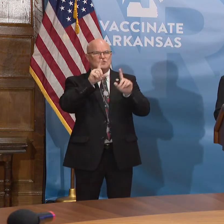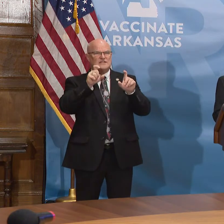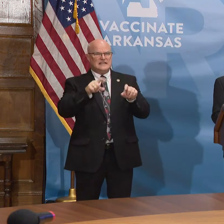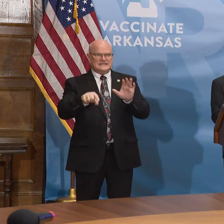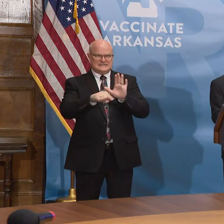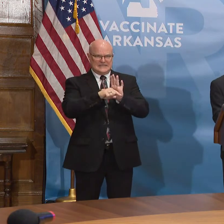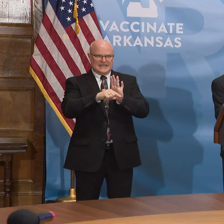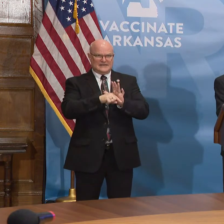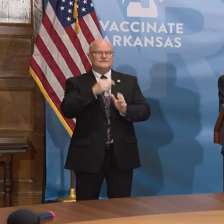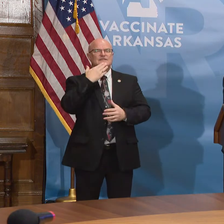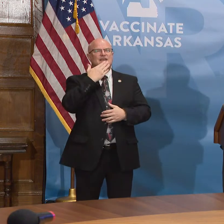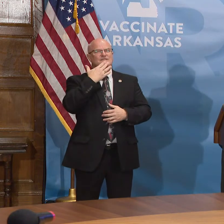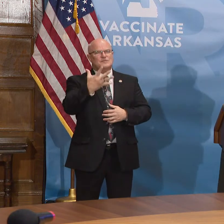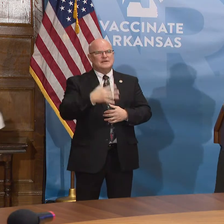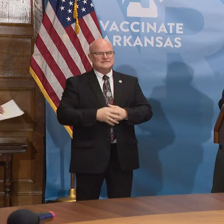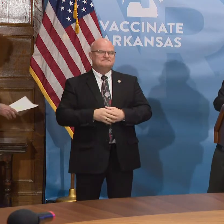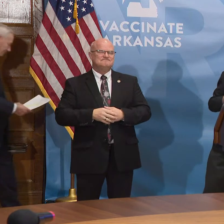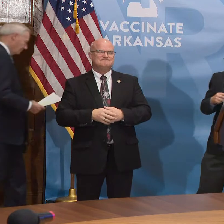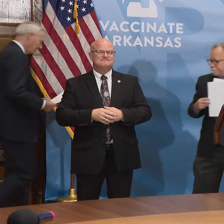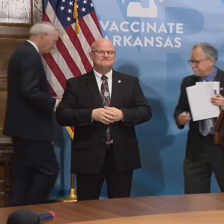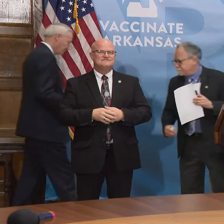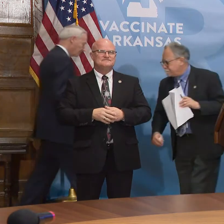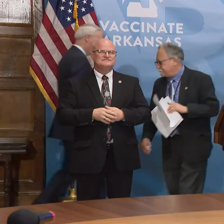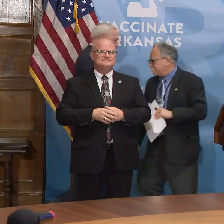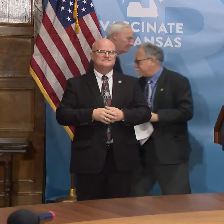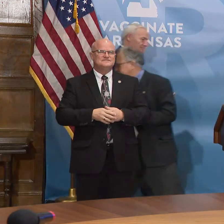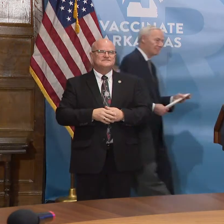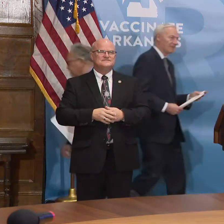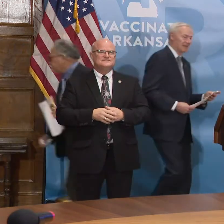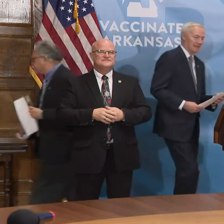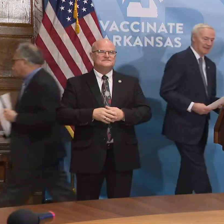negative. So thank you very much, Governor.